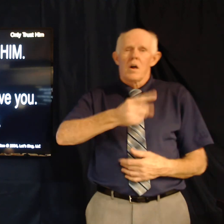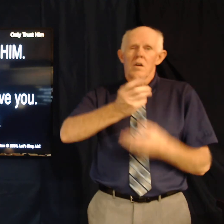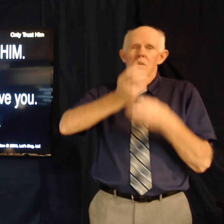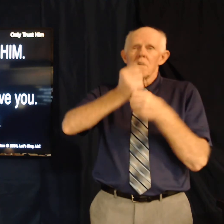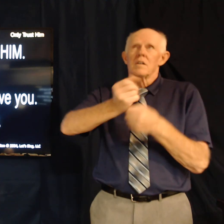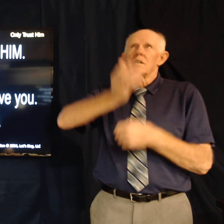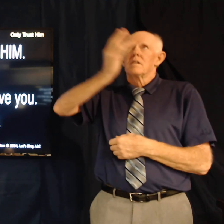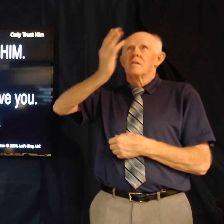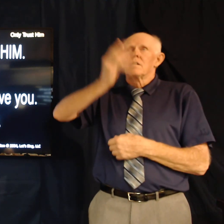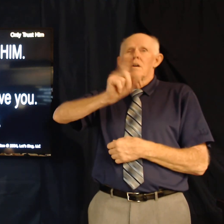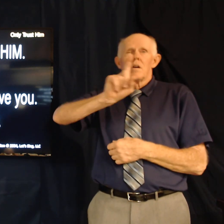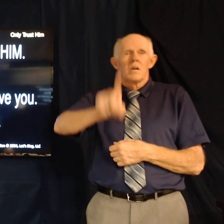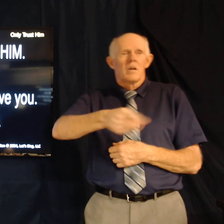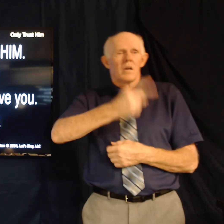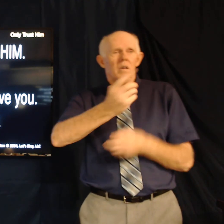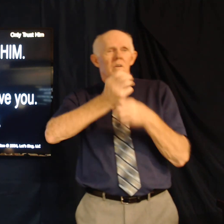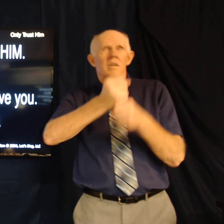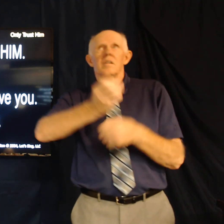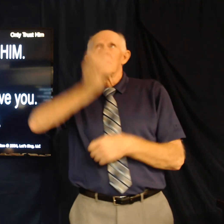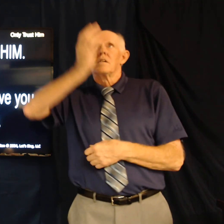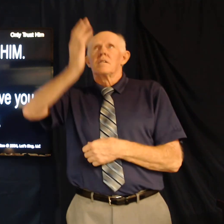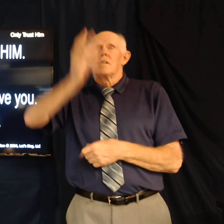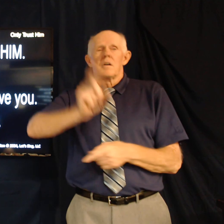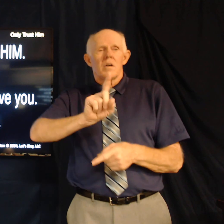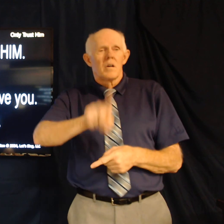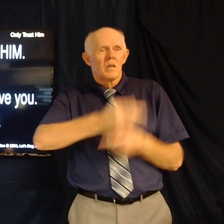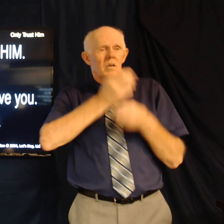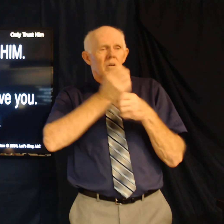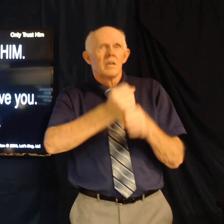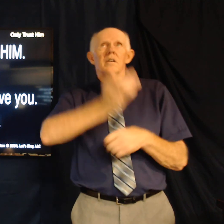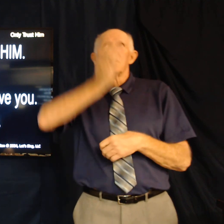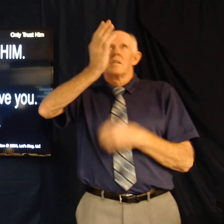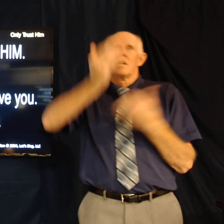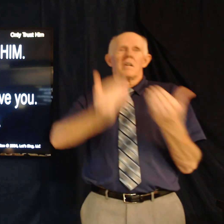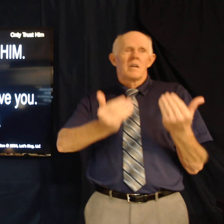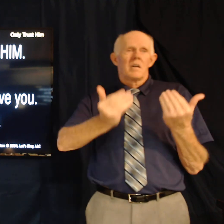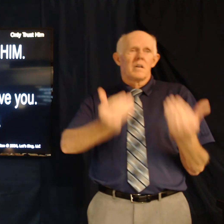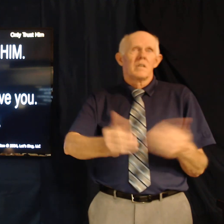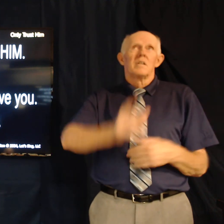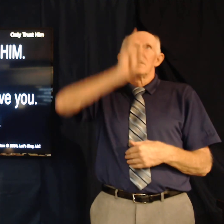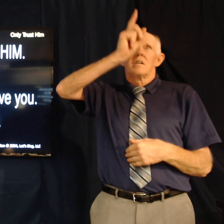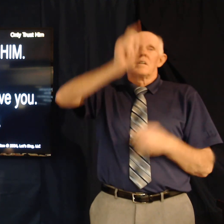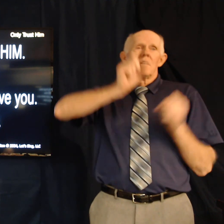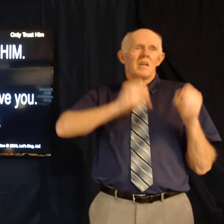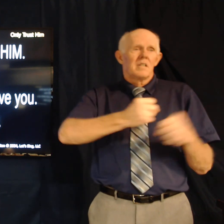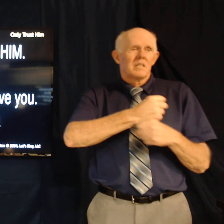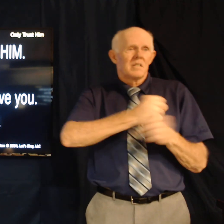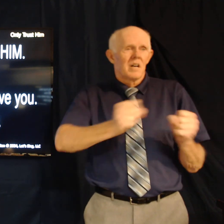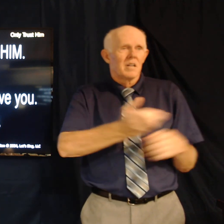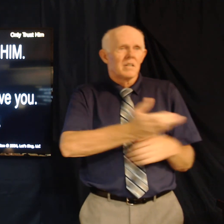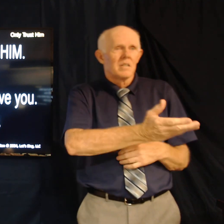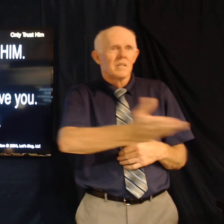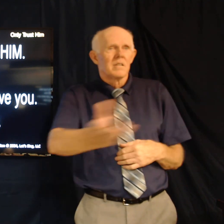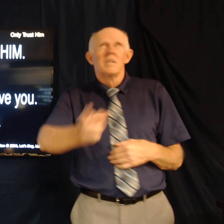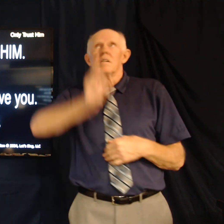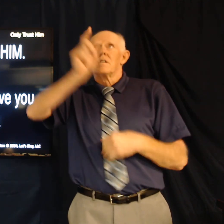Only trust Him. Only trust Him. Only trust Him now. He can save you.